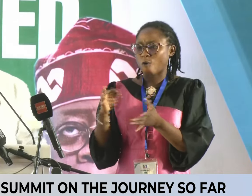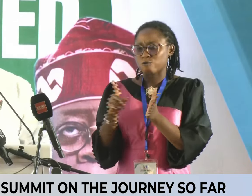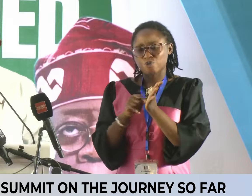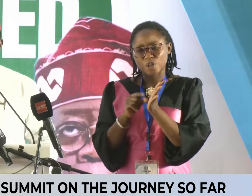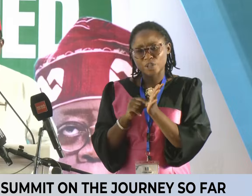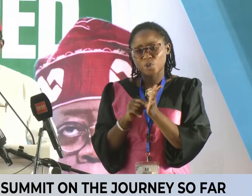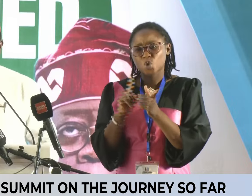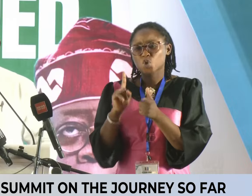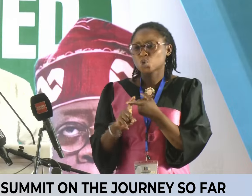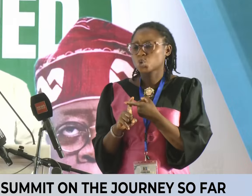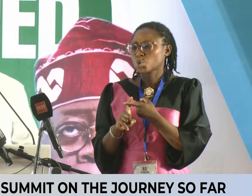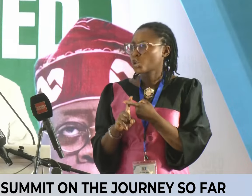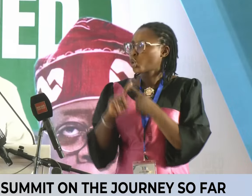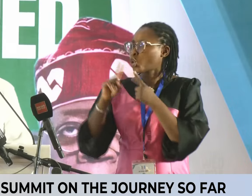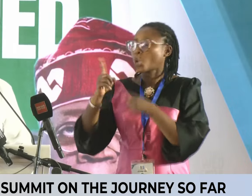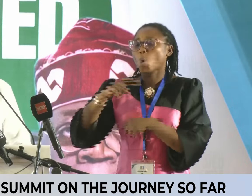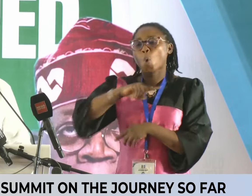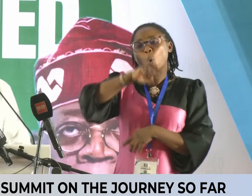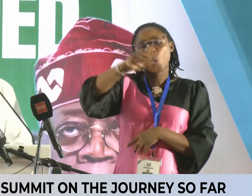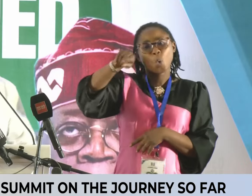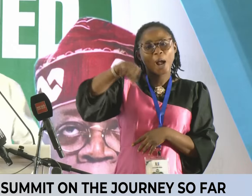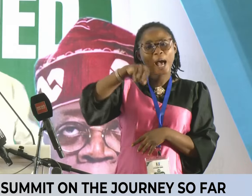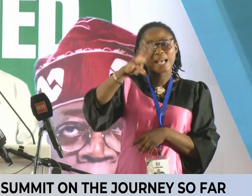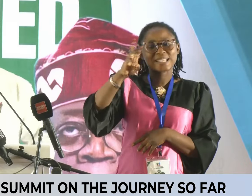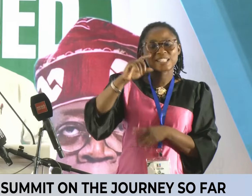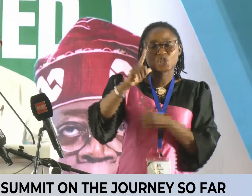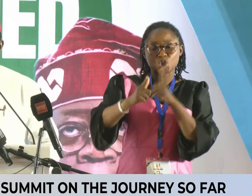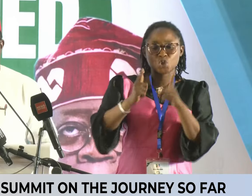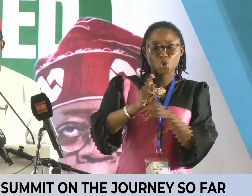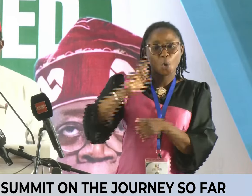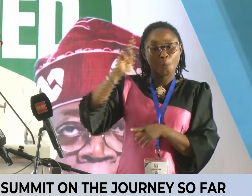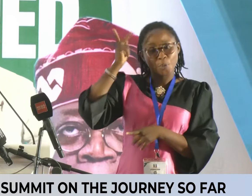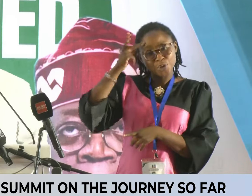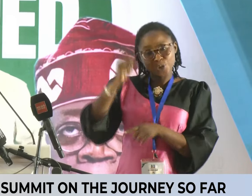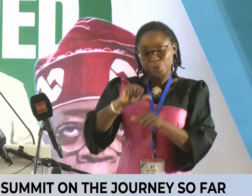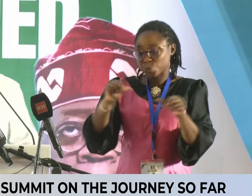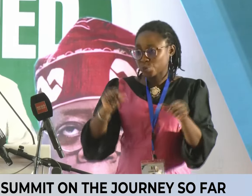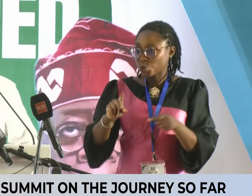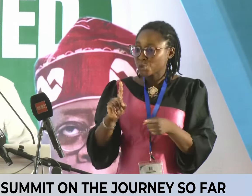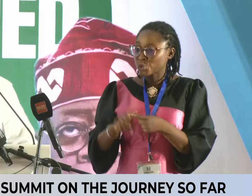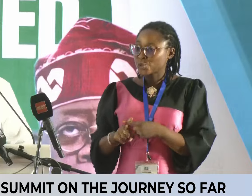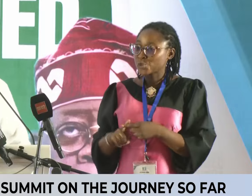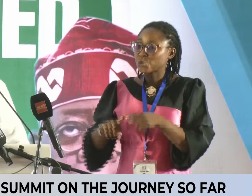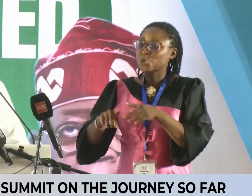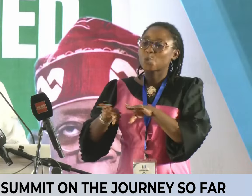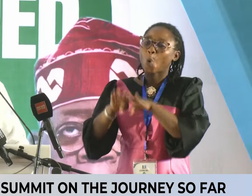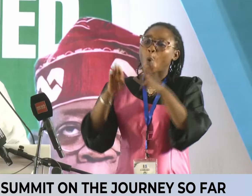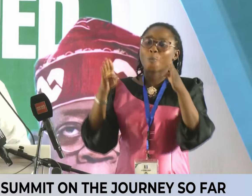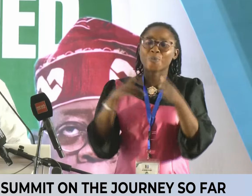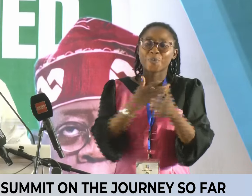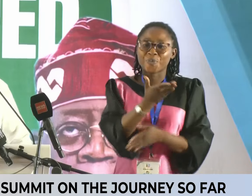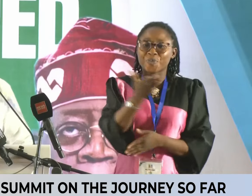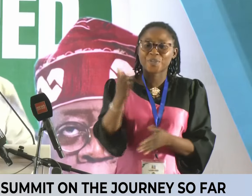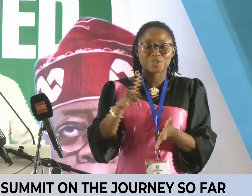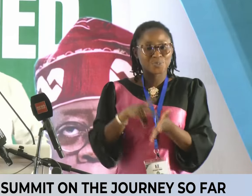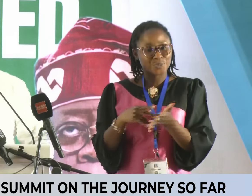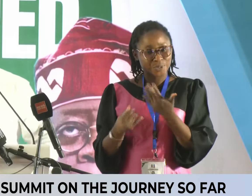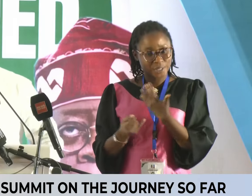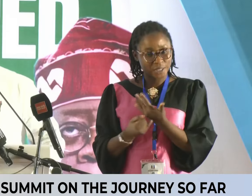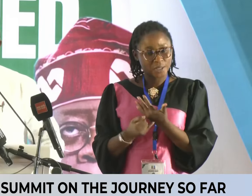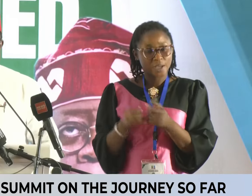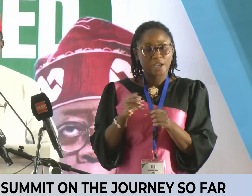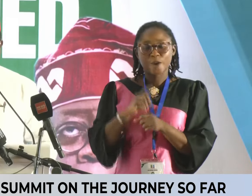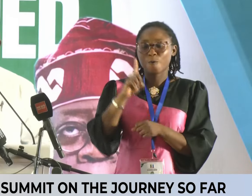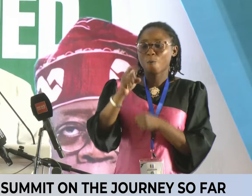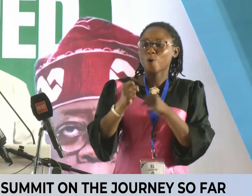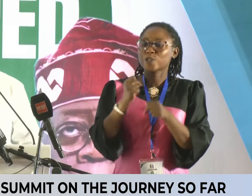Journalists, to go around the 6 geopolitical zone to commission these projects. In the 1 year of